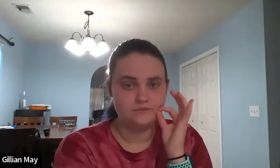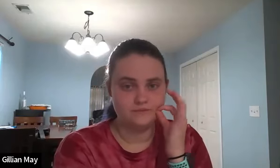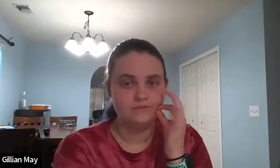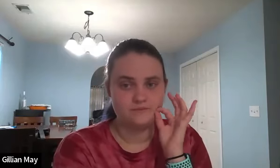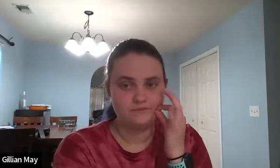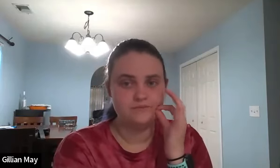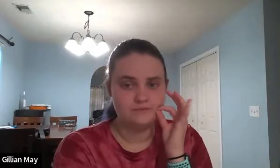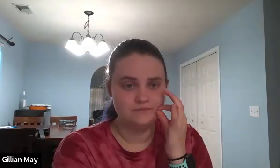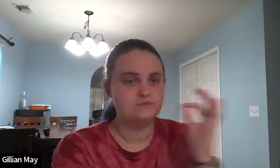Mm-hmm.